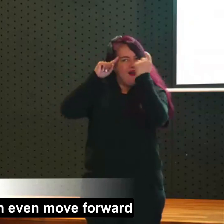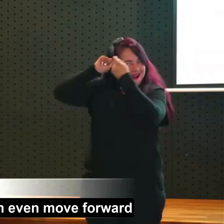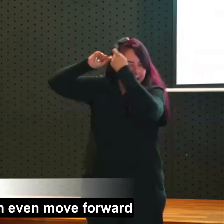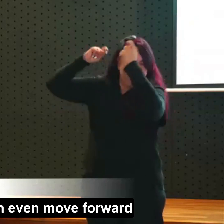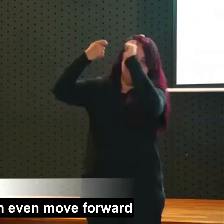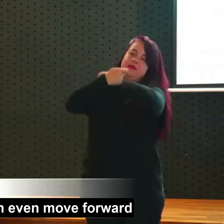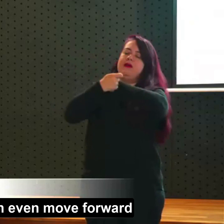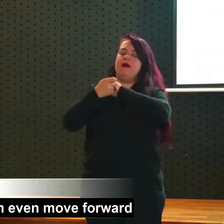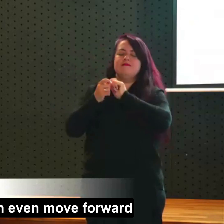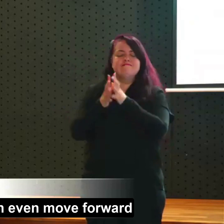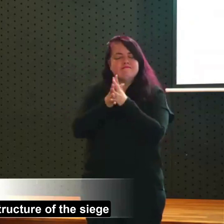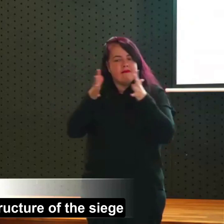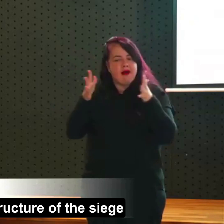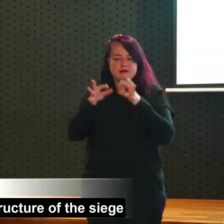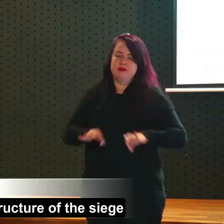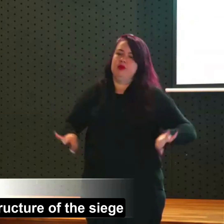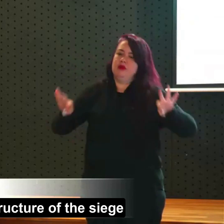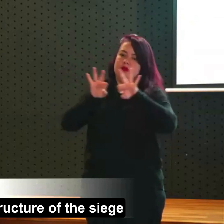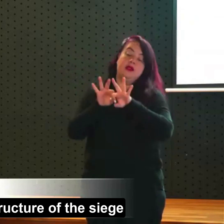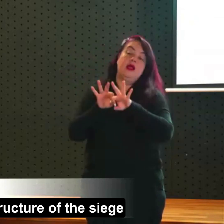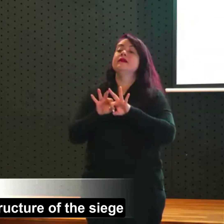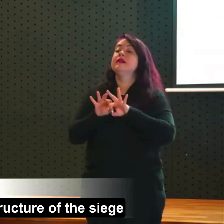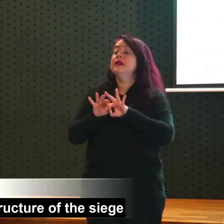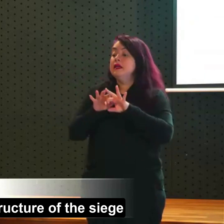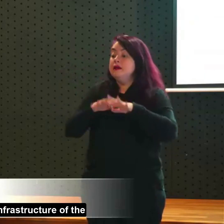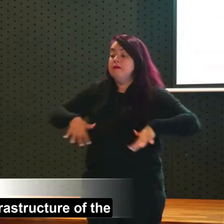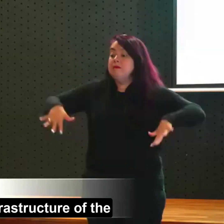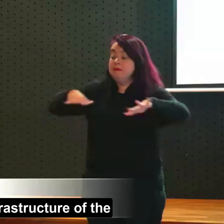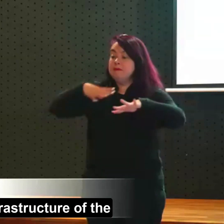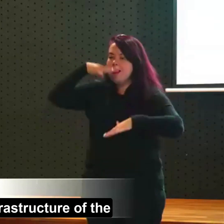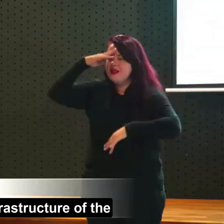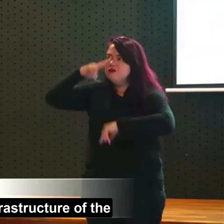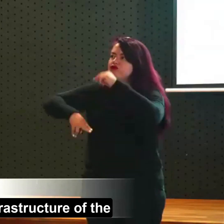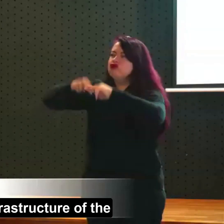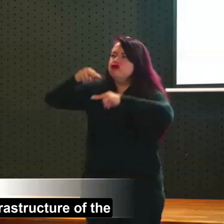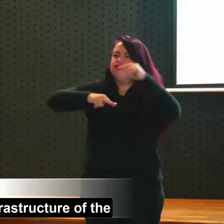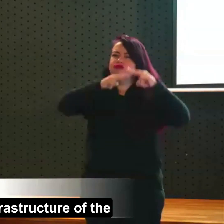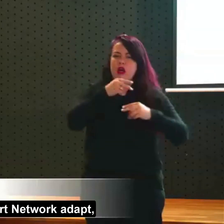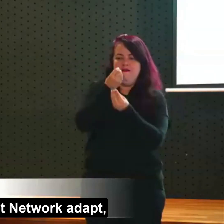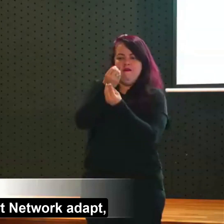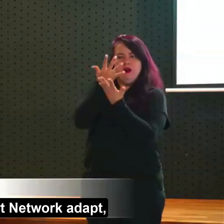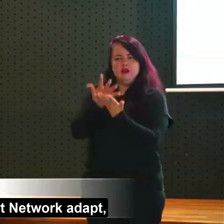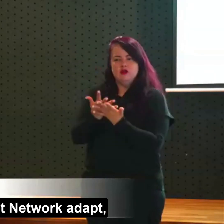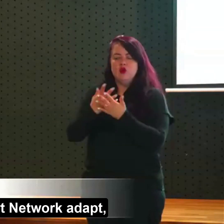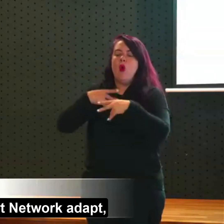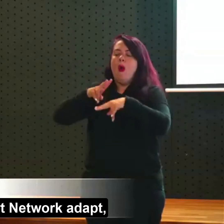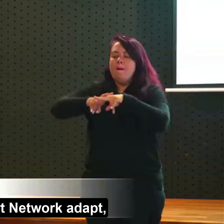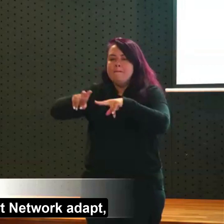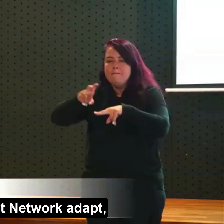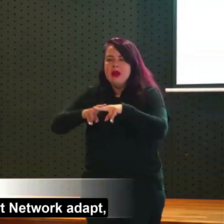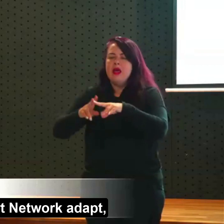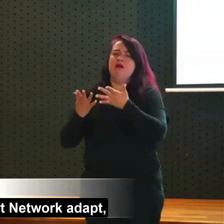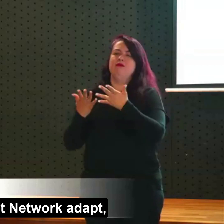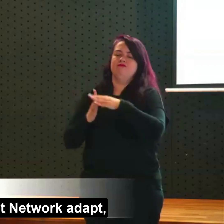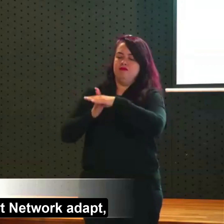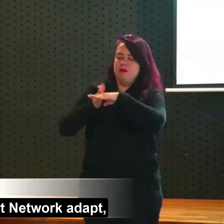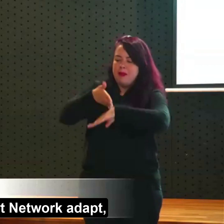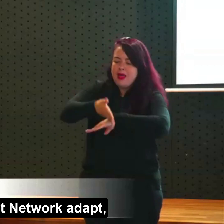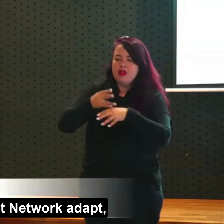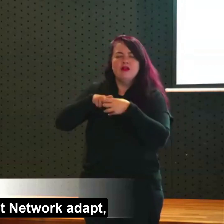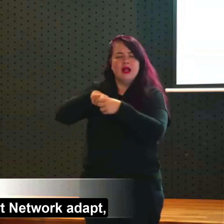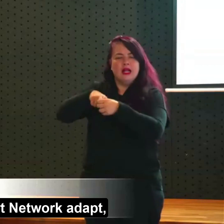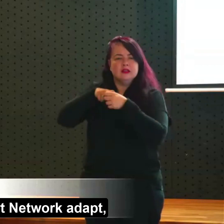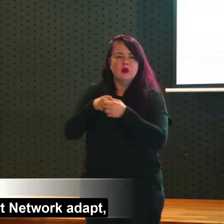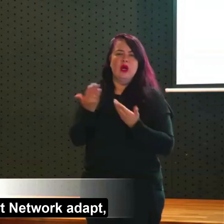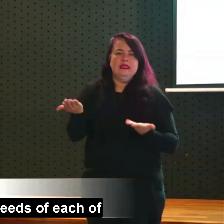if we can even move forward and the infrastructure of the city, the infrastructure of the transport